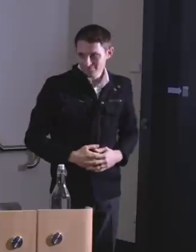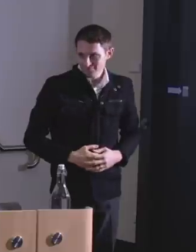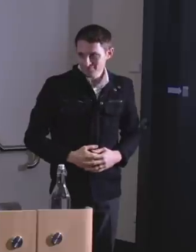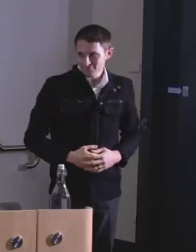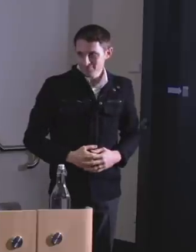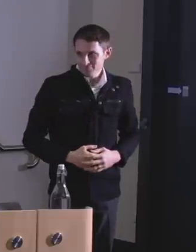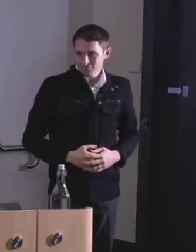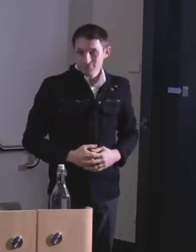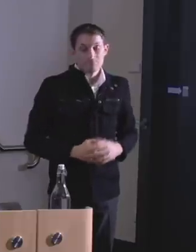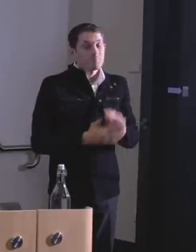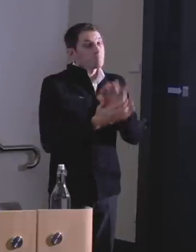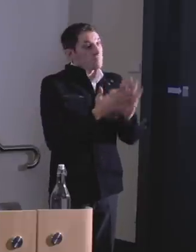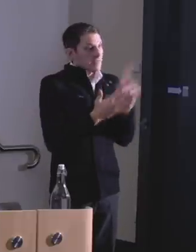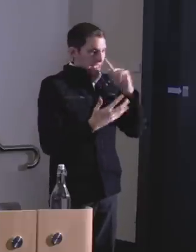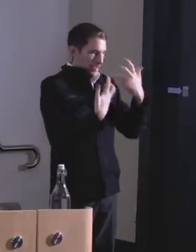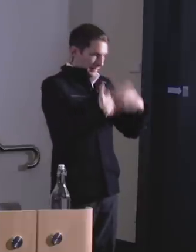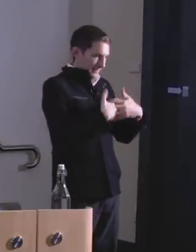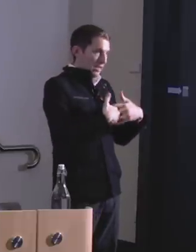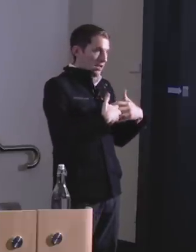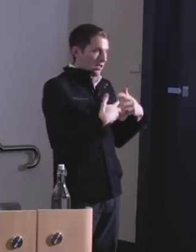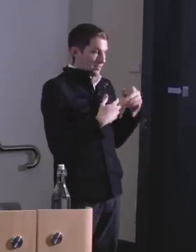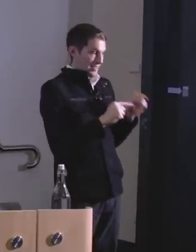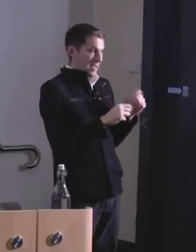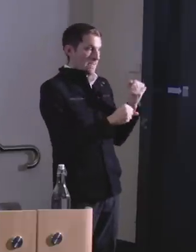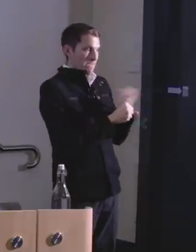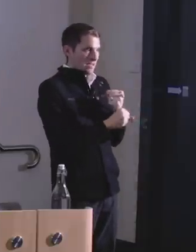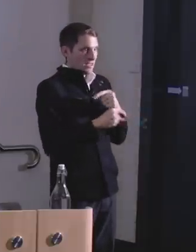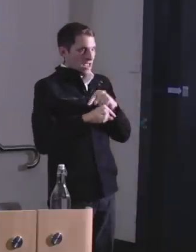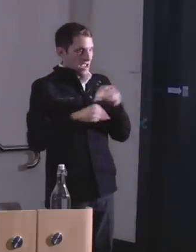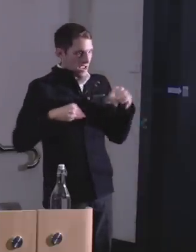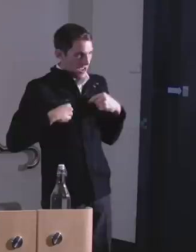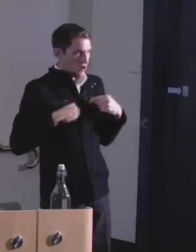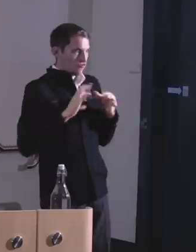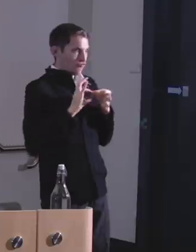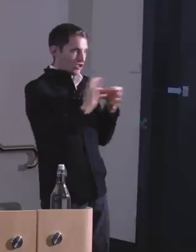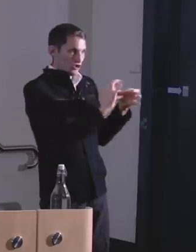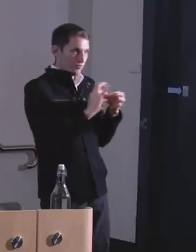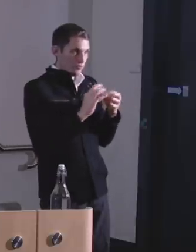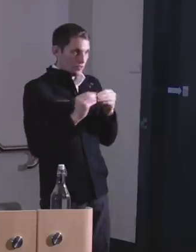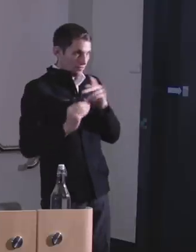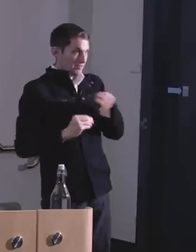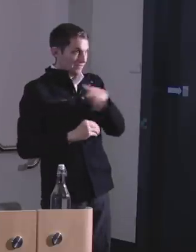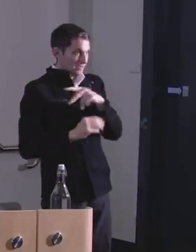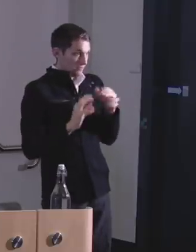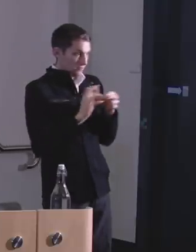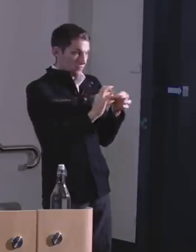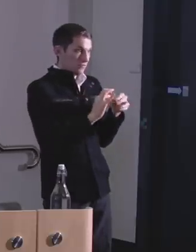So it makes their relationship with the Pacific also